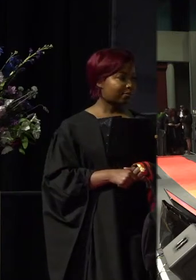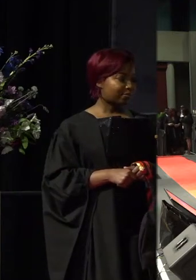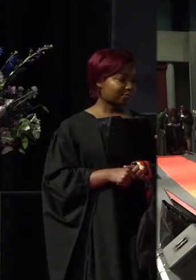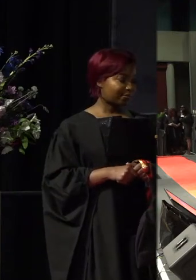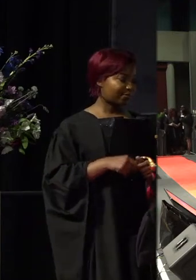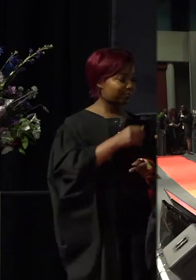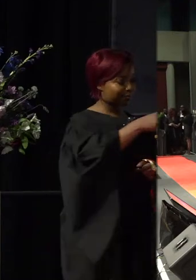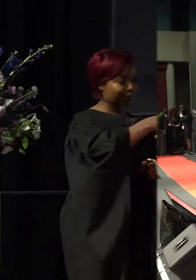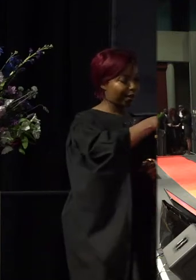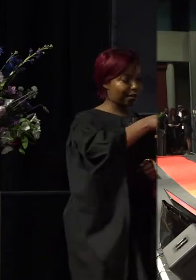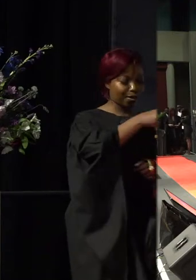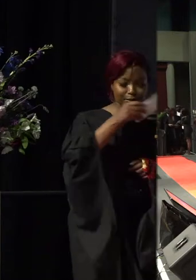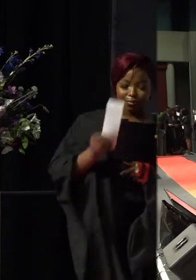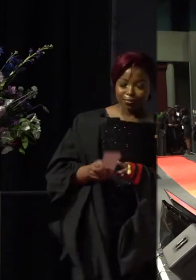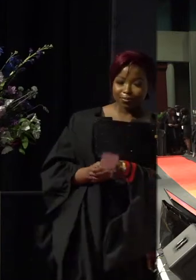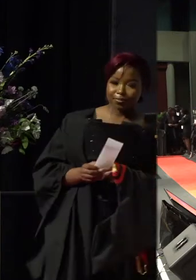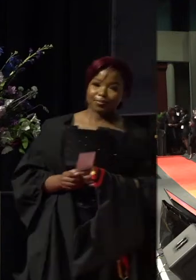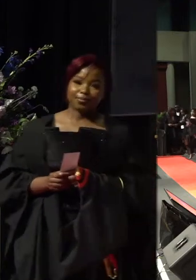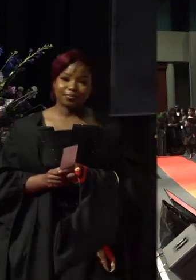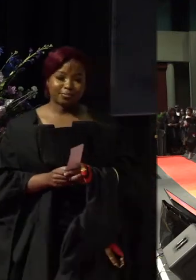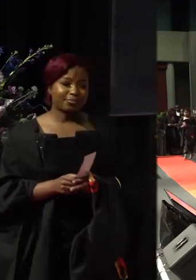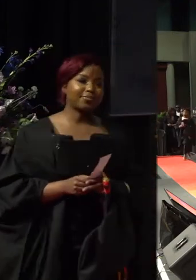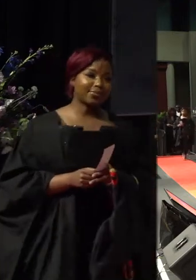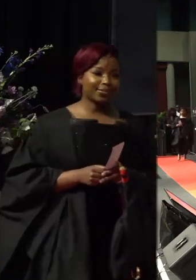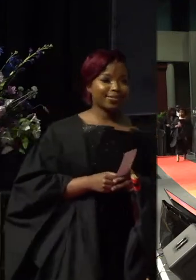Andiswa Zuma.